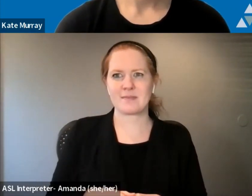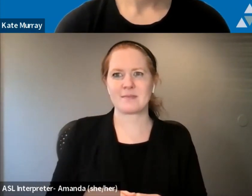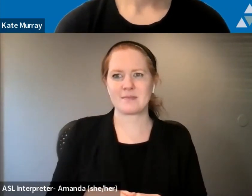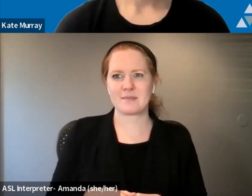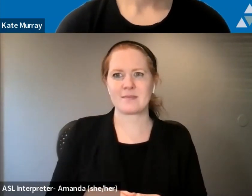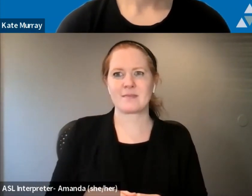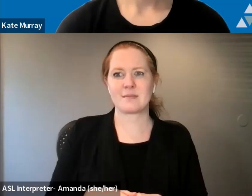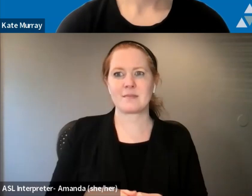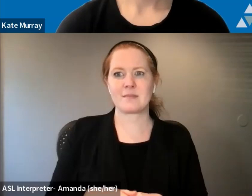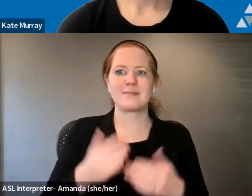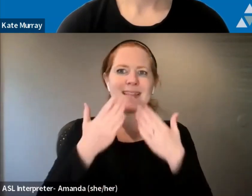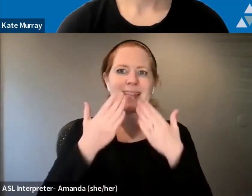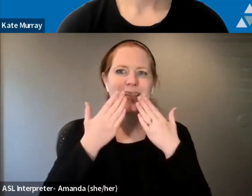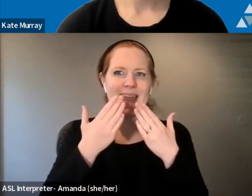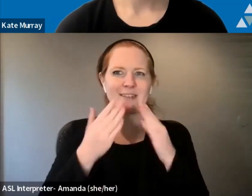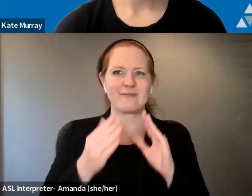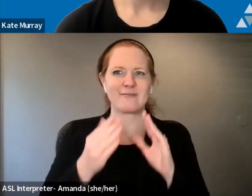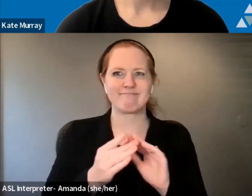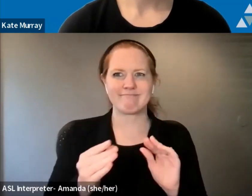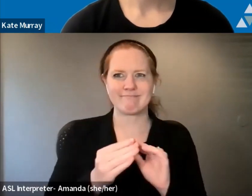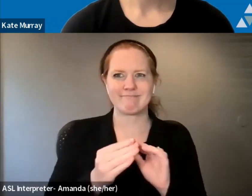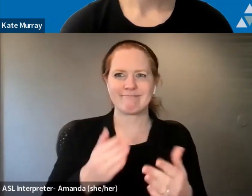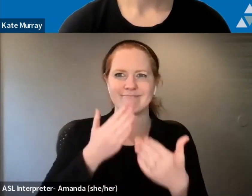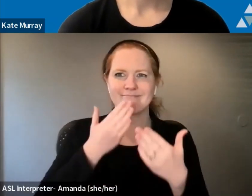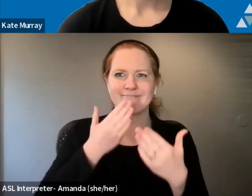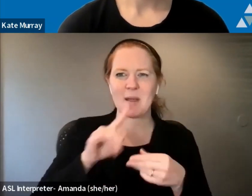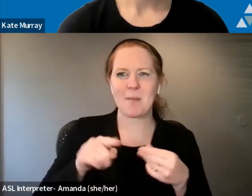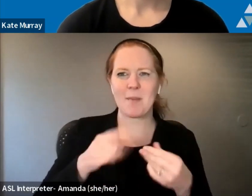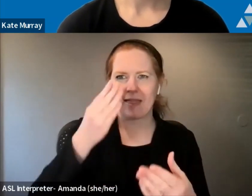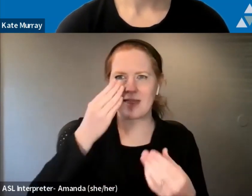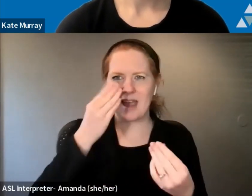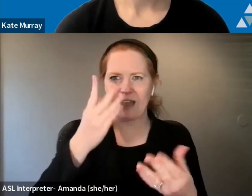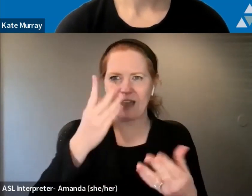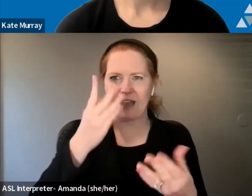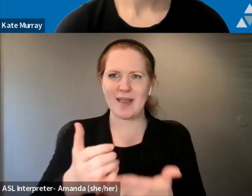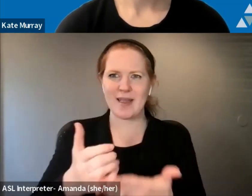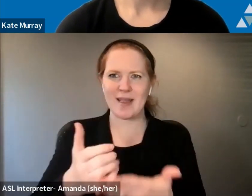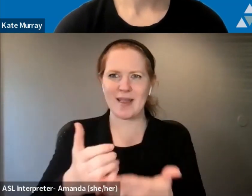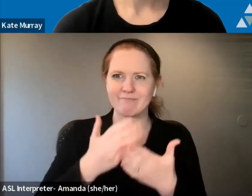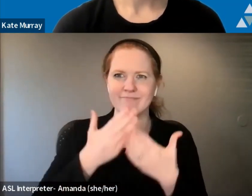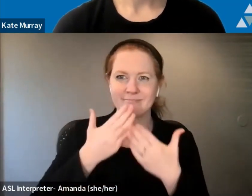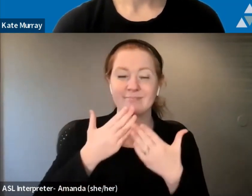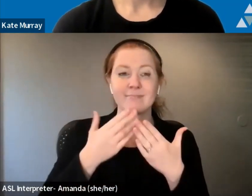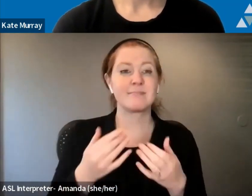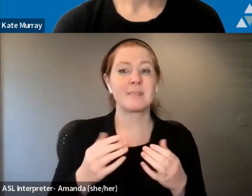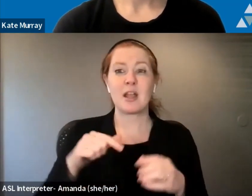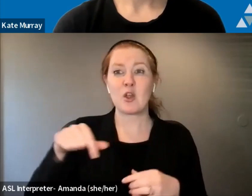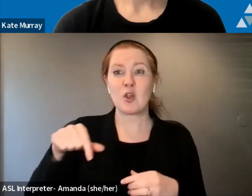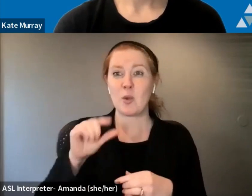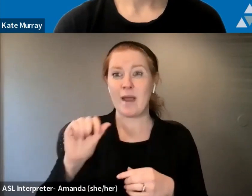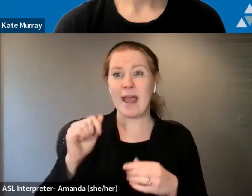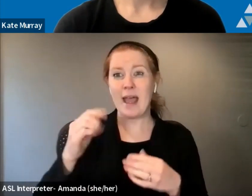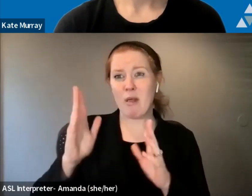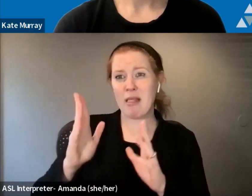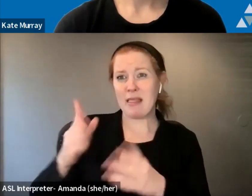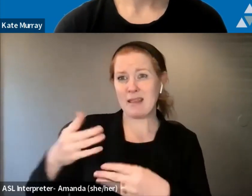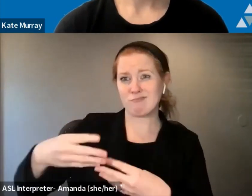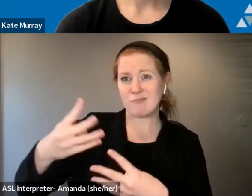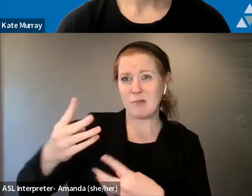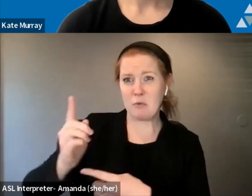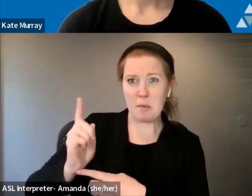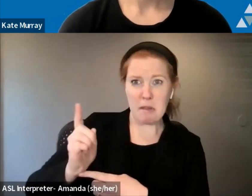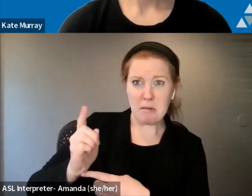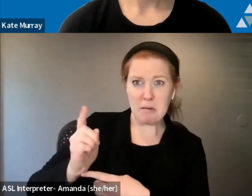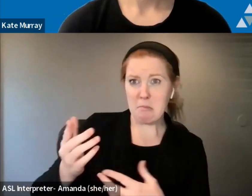So thank you for the comments about the information being helpful. We'll leave the Q&A up a little bit for a minute in case